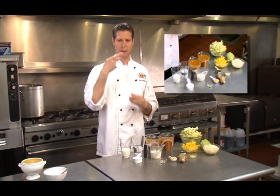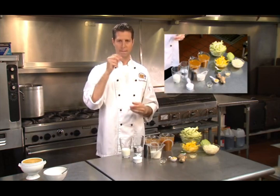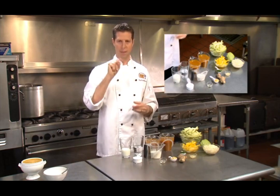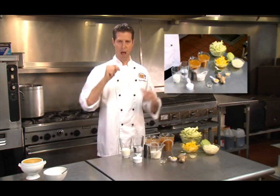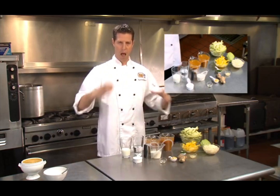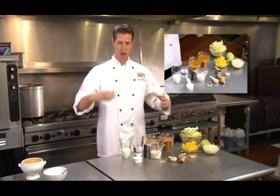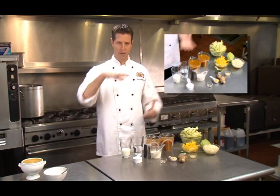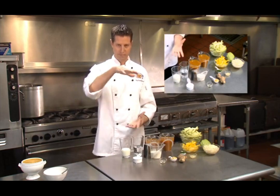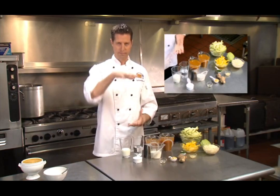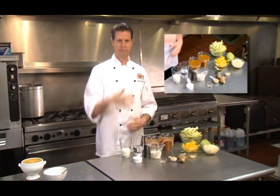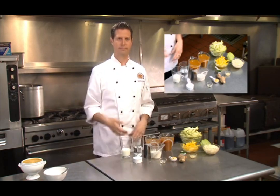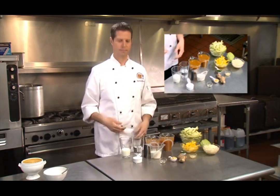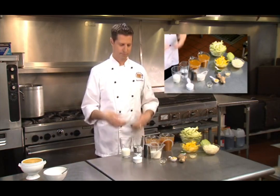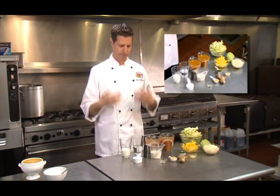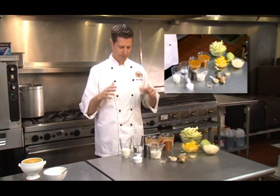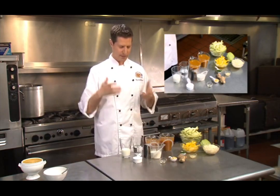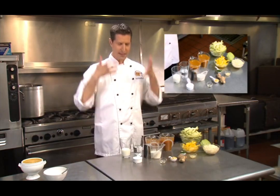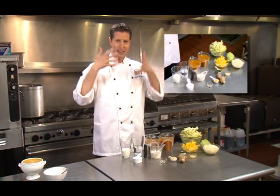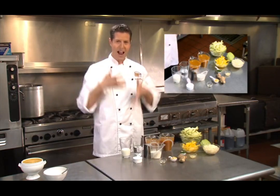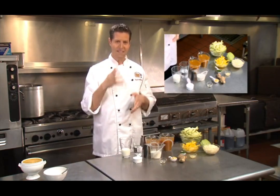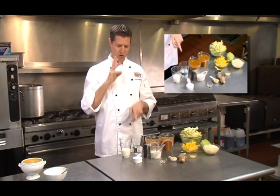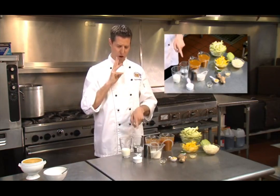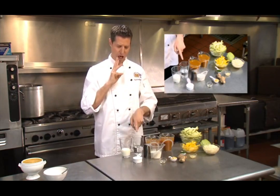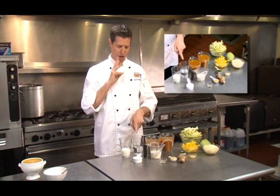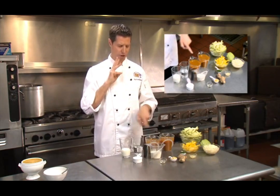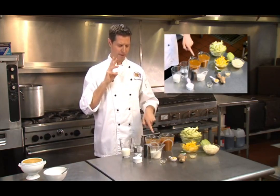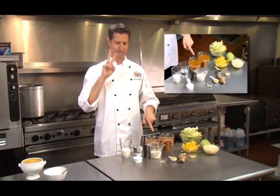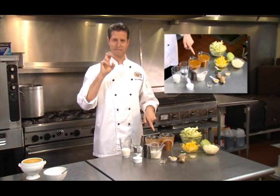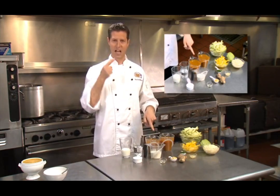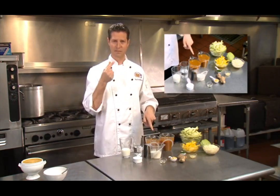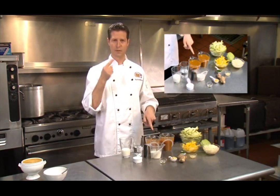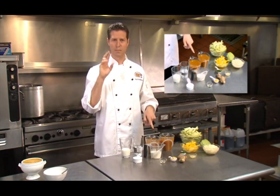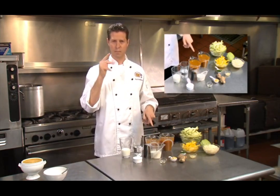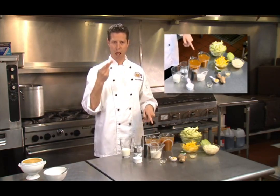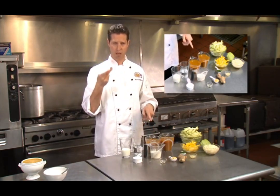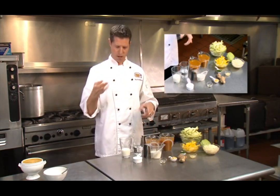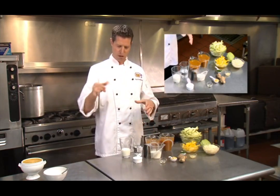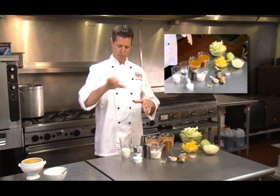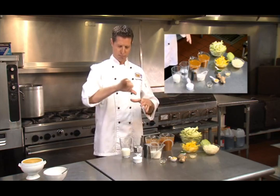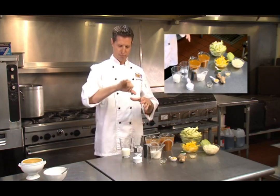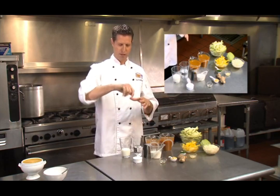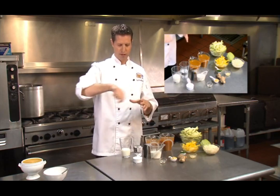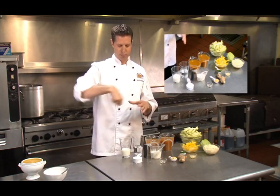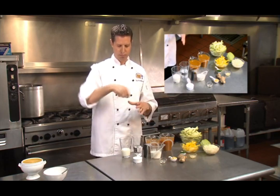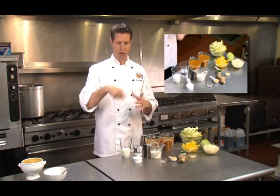Transfer to a large pot and add the remaining water and vegetable broth and continue heating.